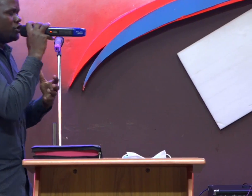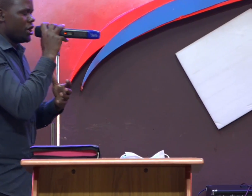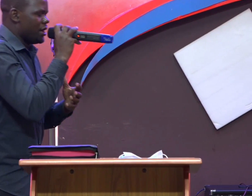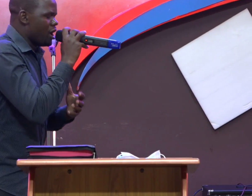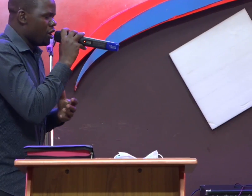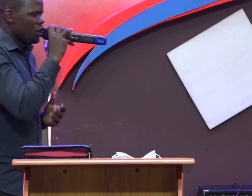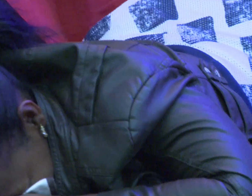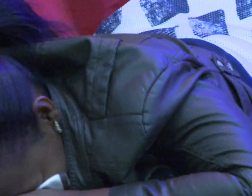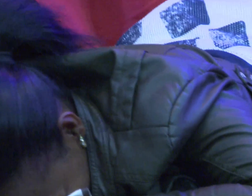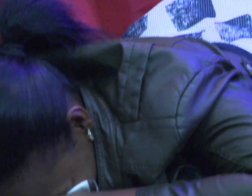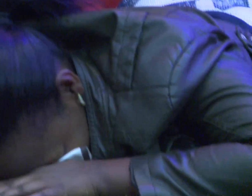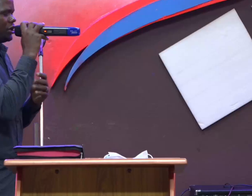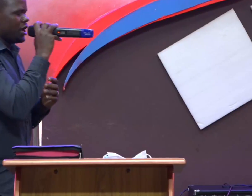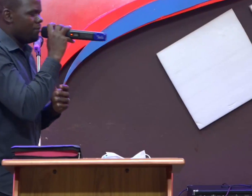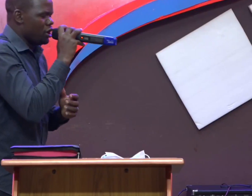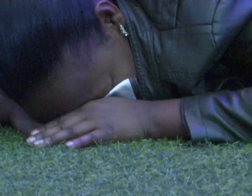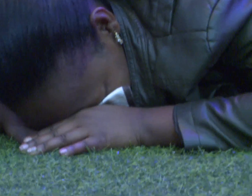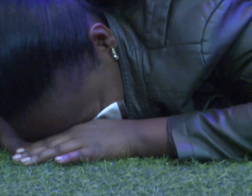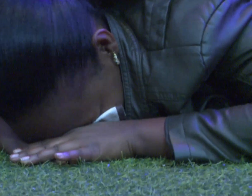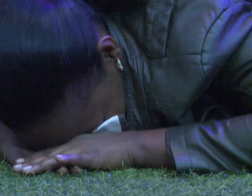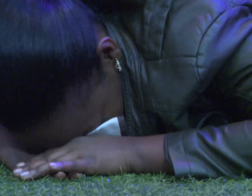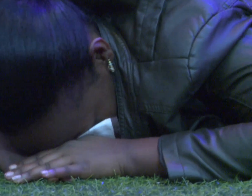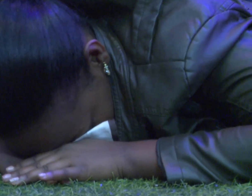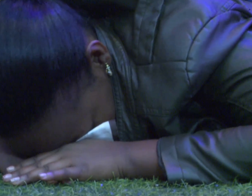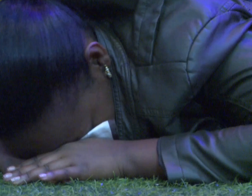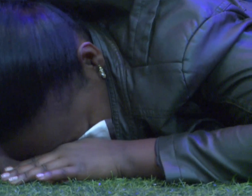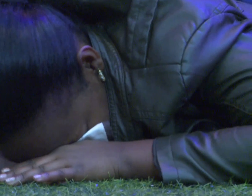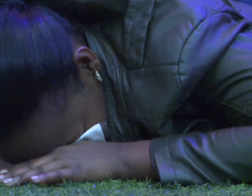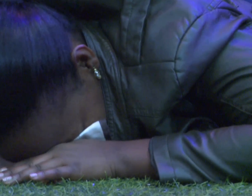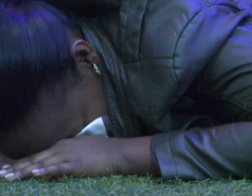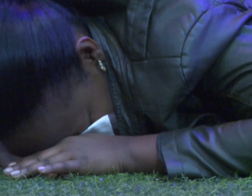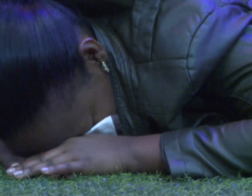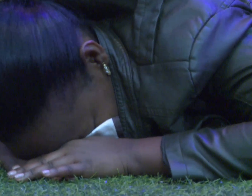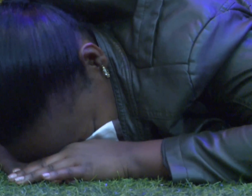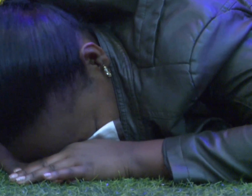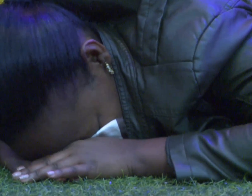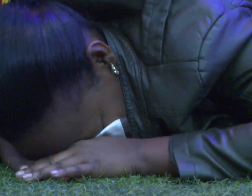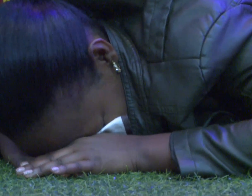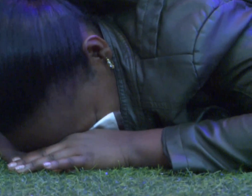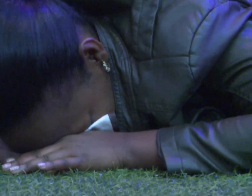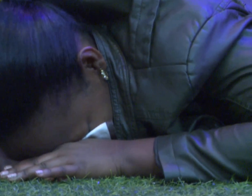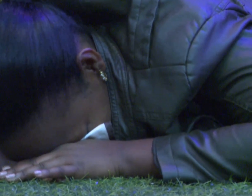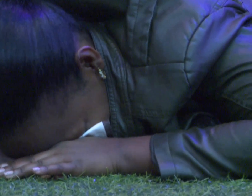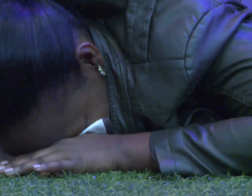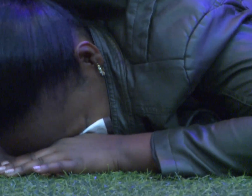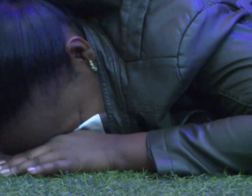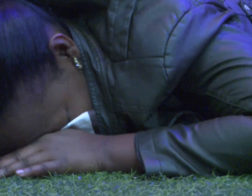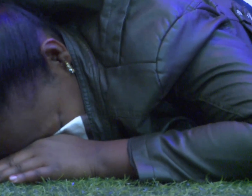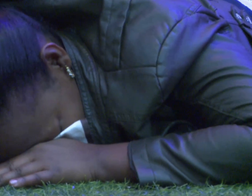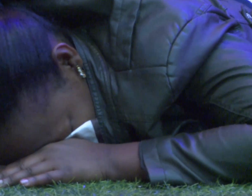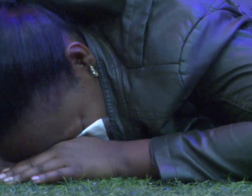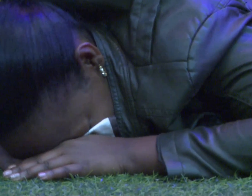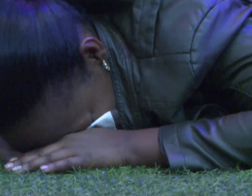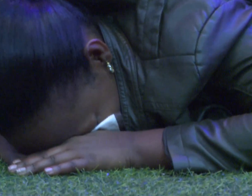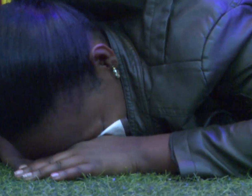snares of the enemy. You rescue my inner being from the snares of the enemy. From the traps of the enemy. You rescue our inner